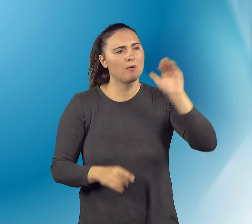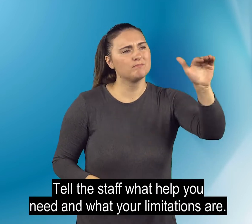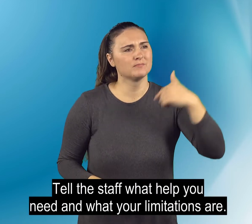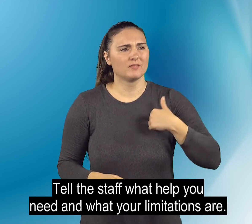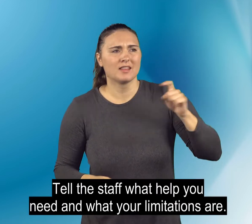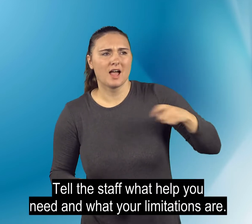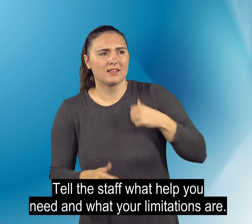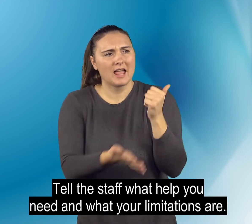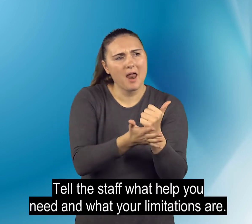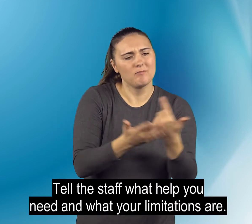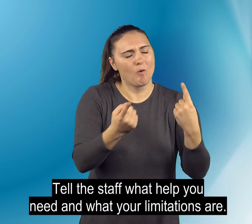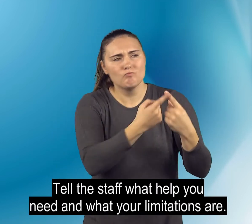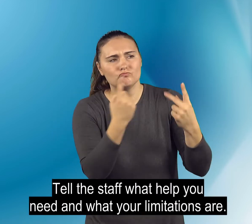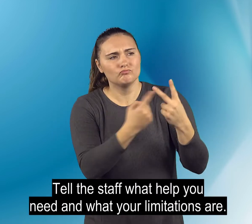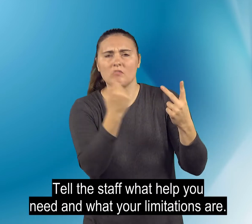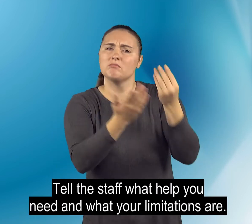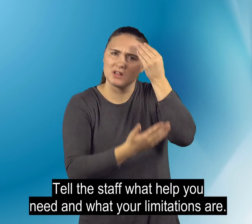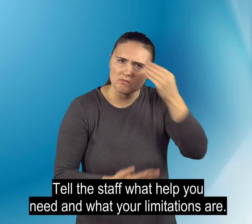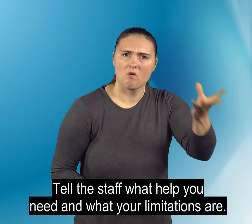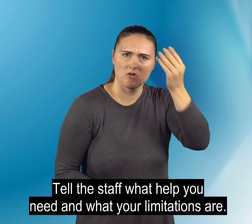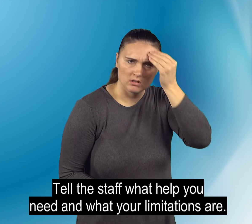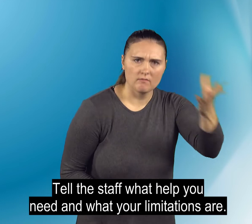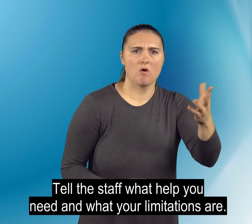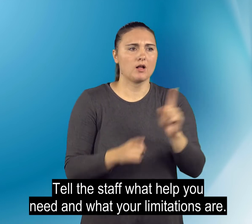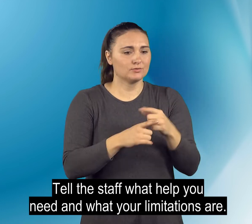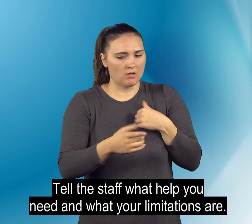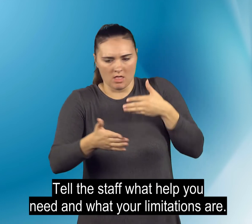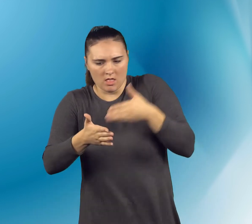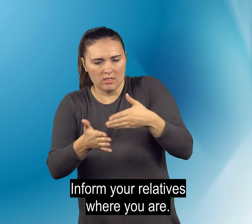Tell the staff what help you need and what your limitations are.